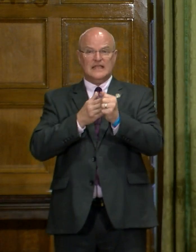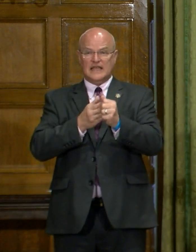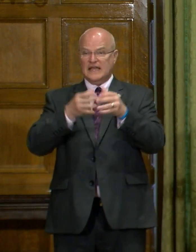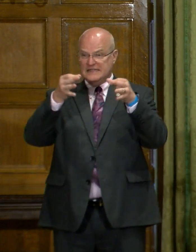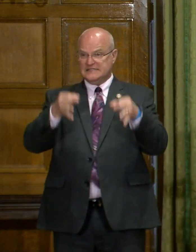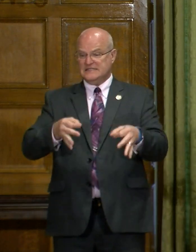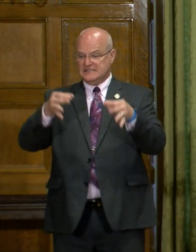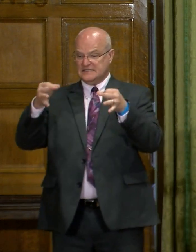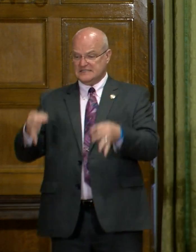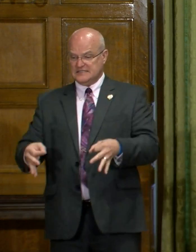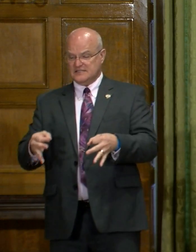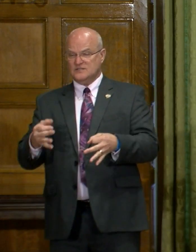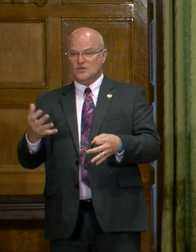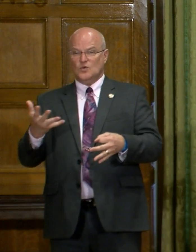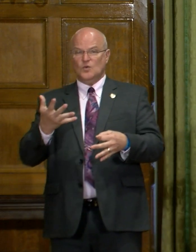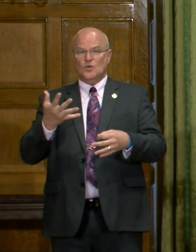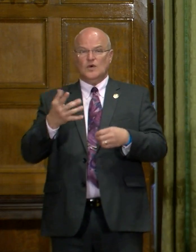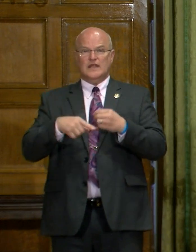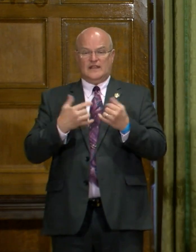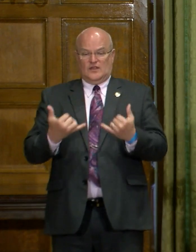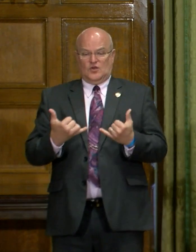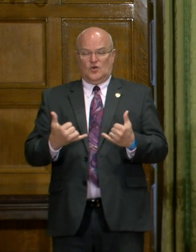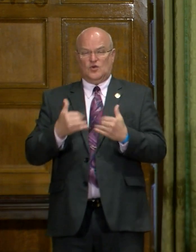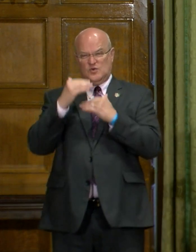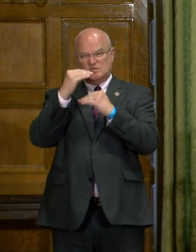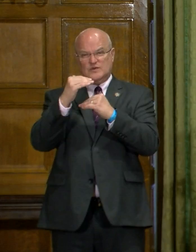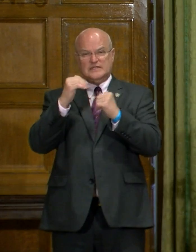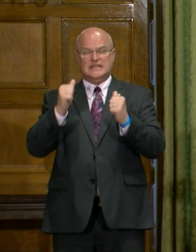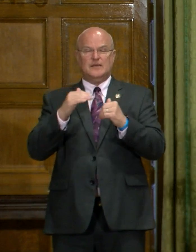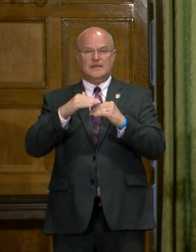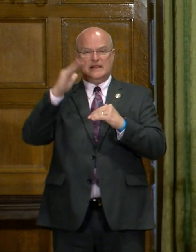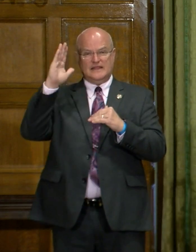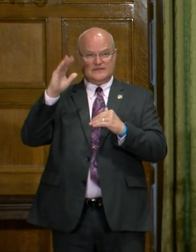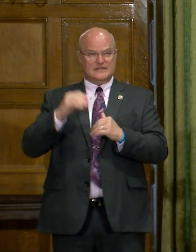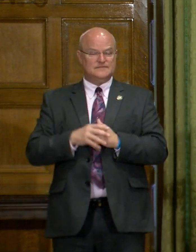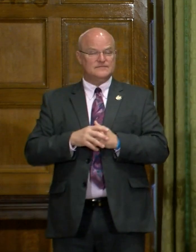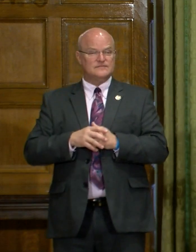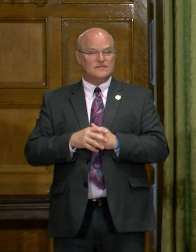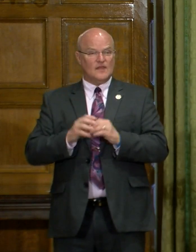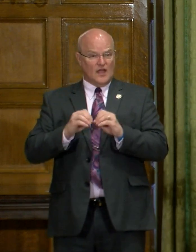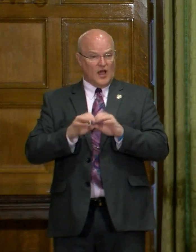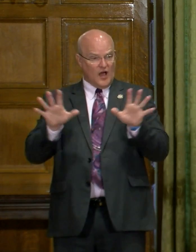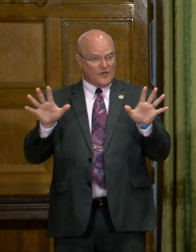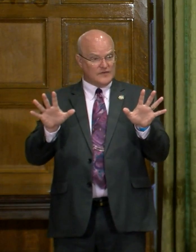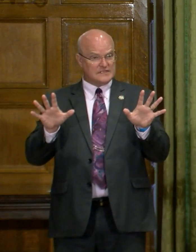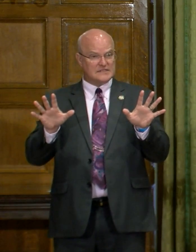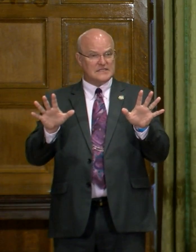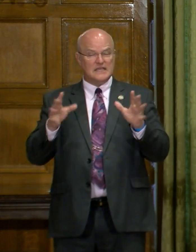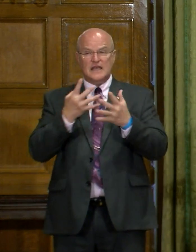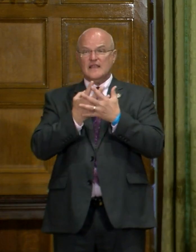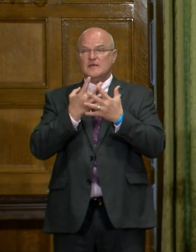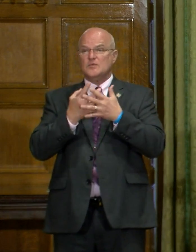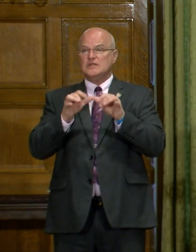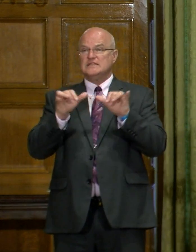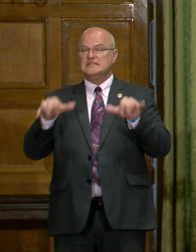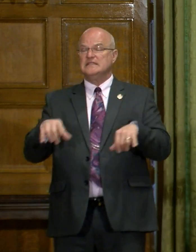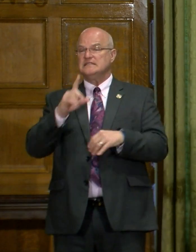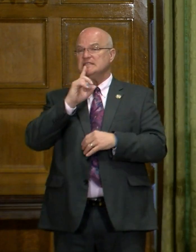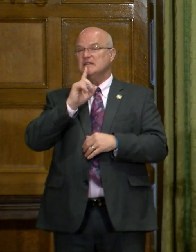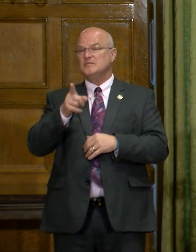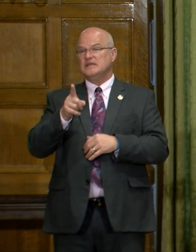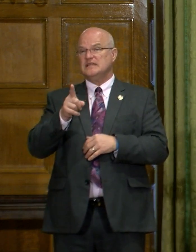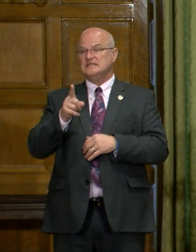our decisions on whether any of the current restrictions can be lifted. Obviously, the prison system is